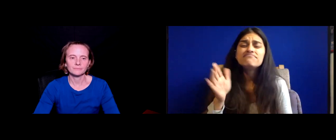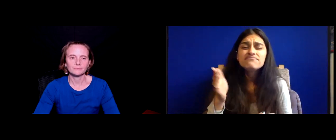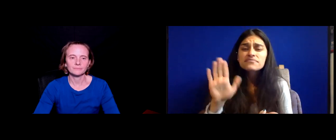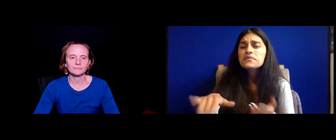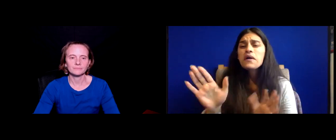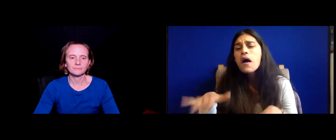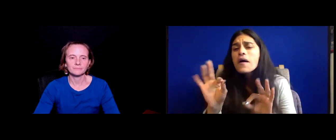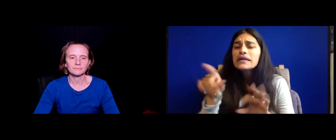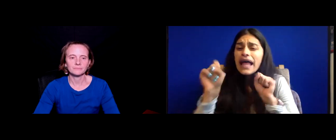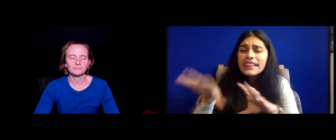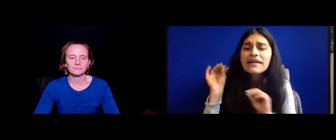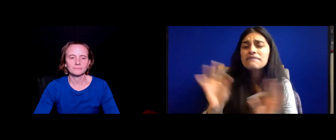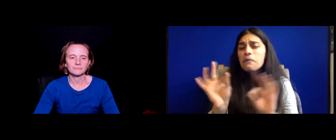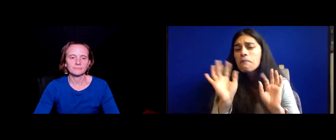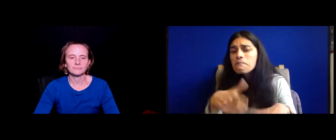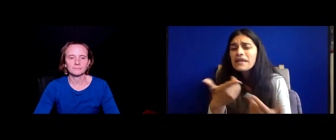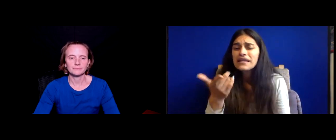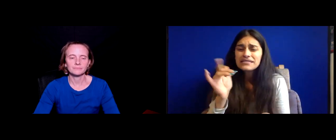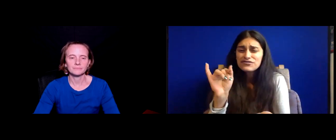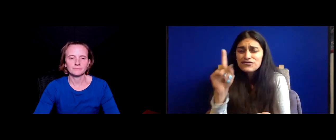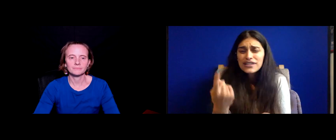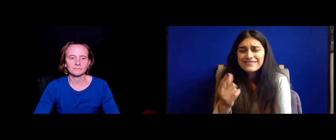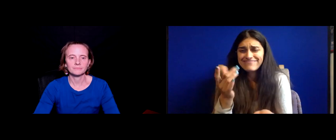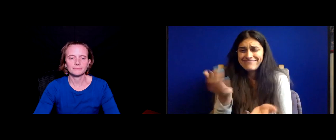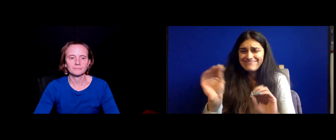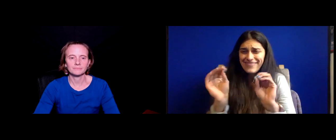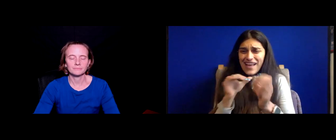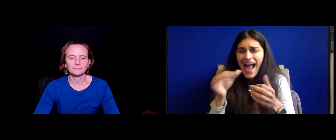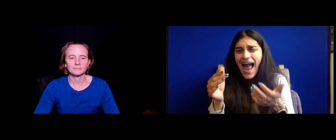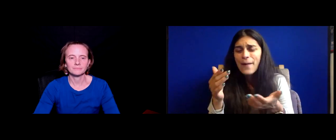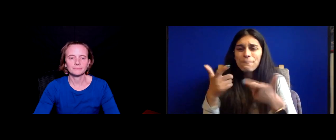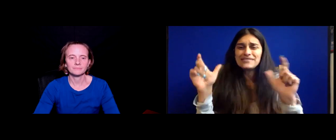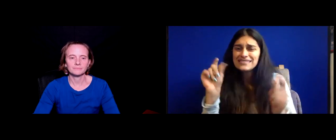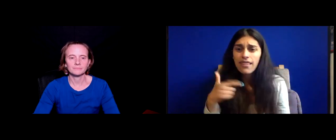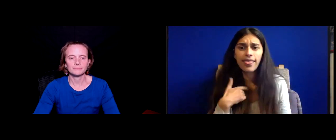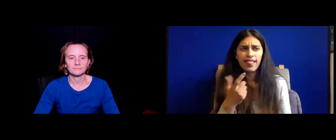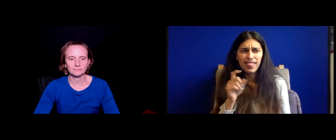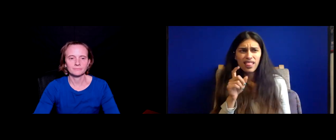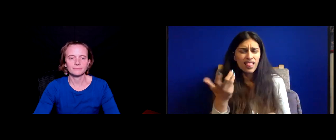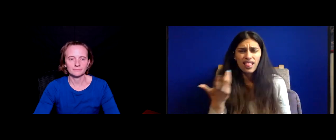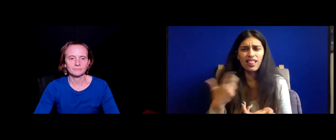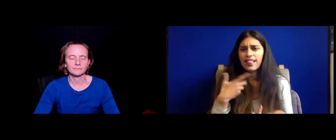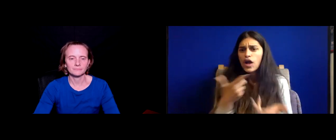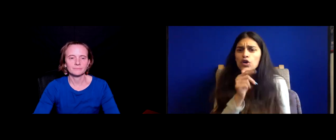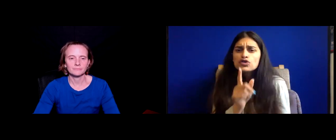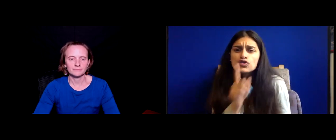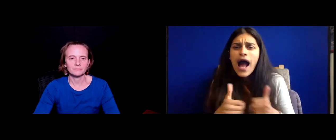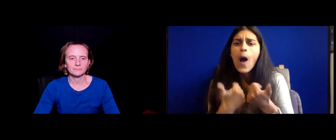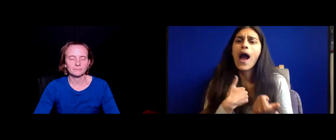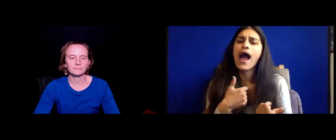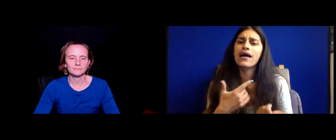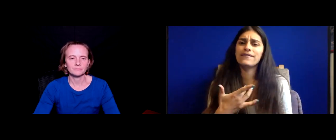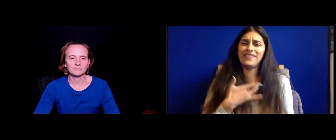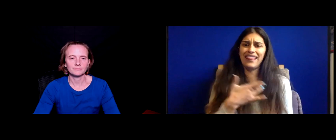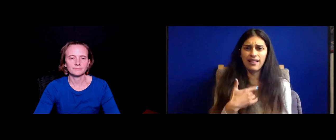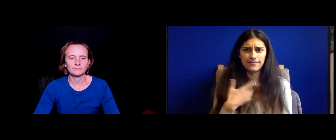I had, and my friends would say, you know, oh, you know, just, you know, get away from that relationship. It's not important, or it's not a